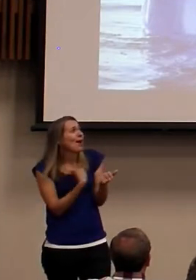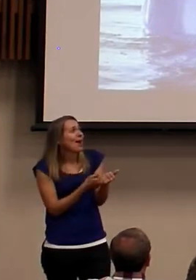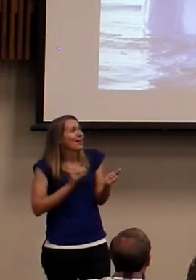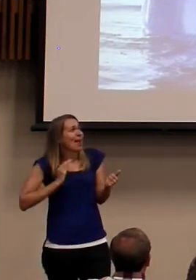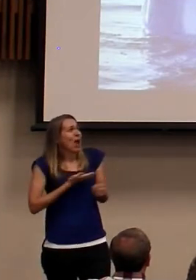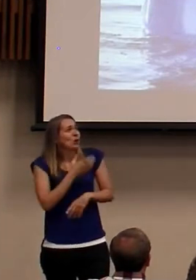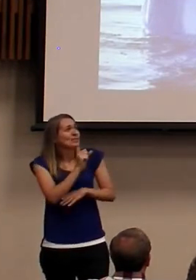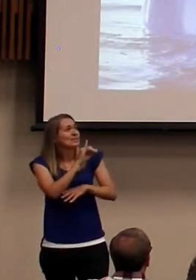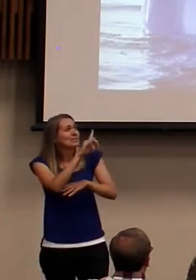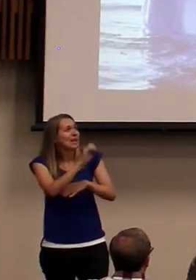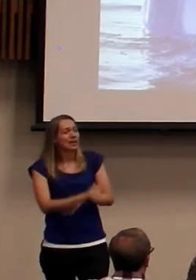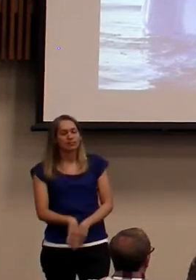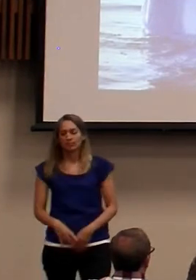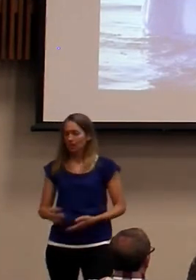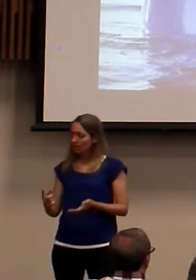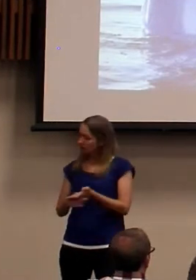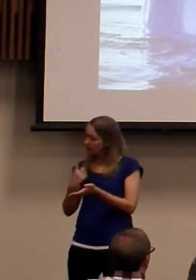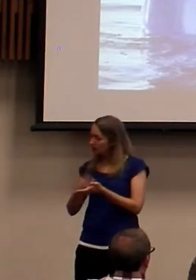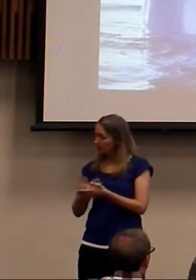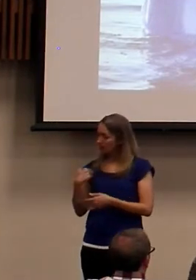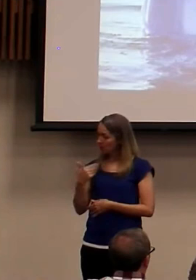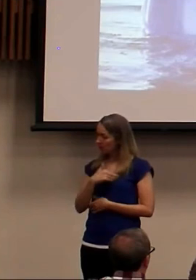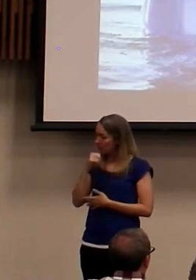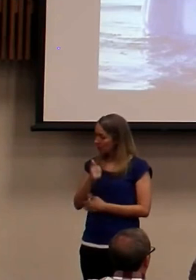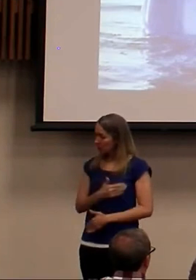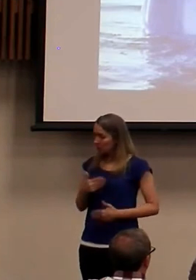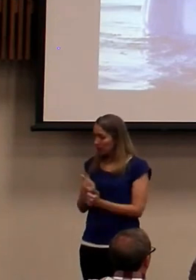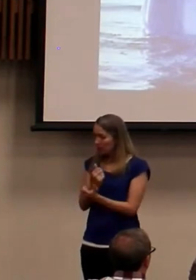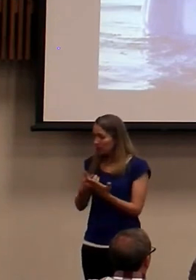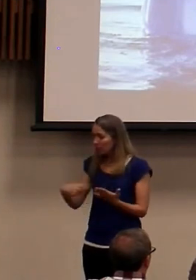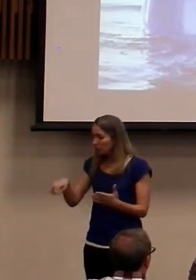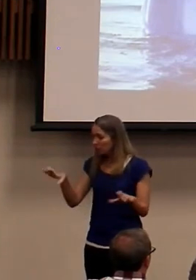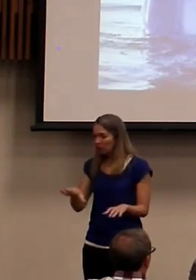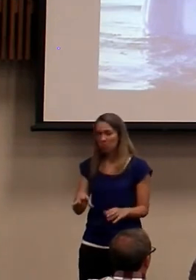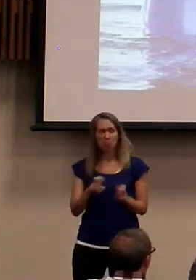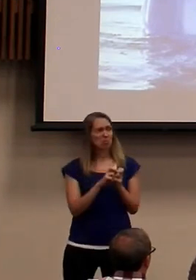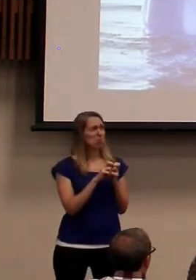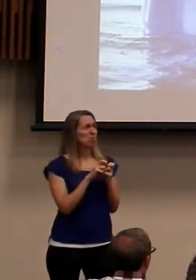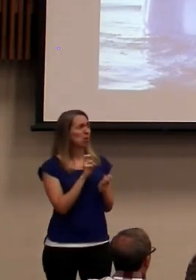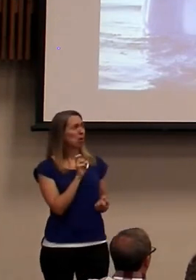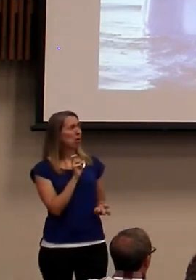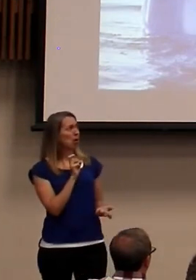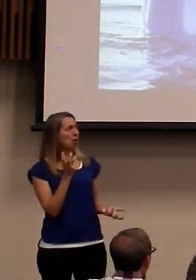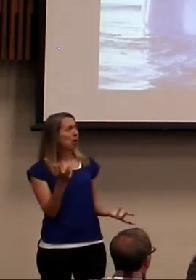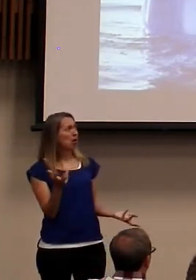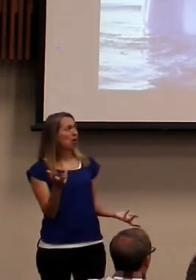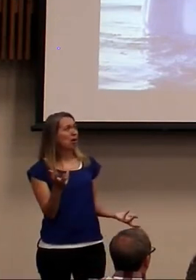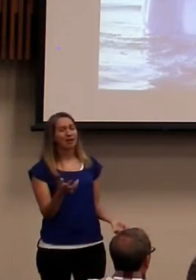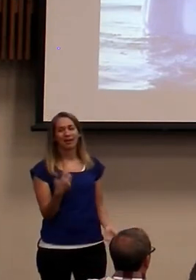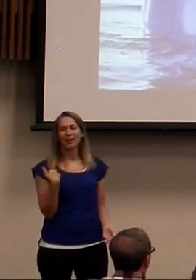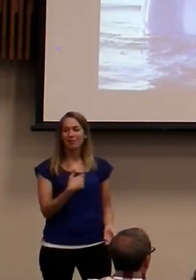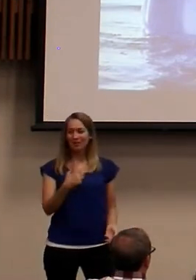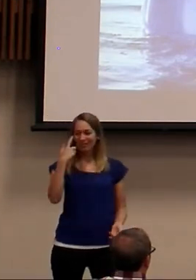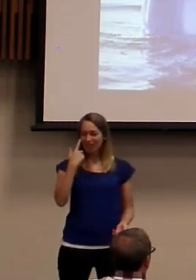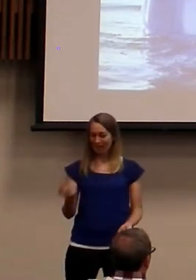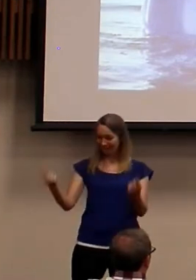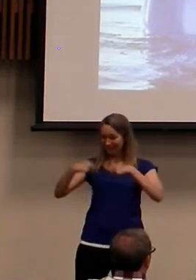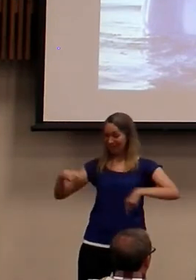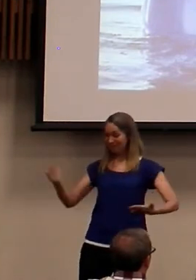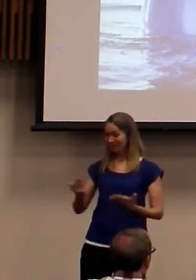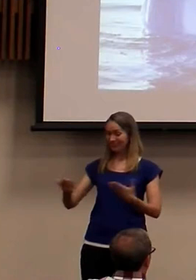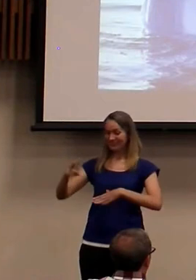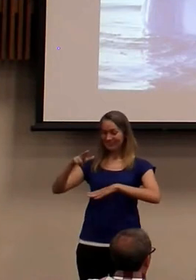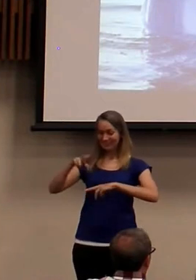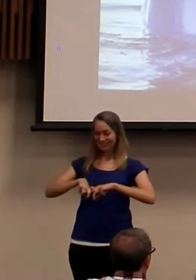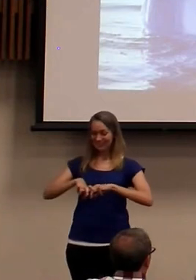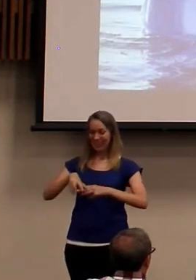"Sometimes the members won't appreciate everything you do." We were completely dumbfounded. We'd been sold a bad bill of goods. We were told, "Come here, sit in the chairs, learn